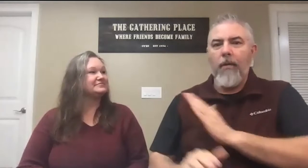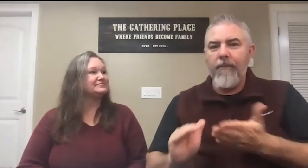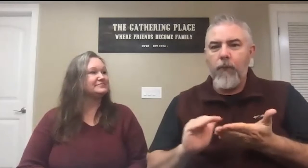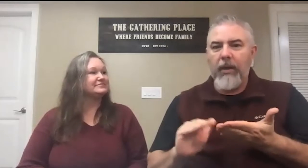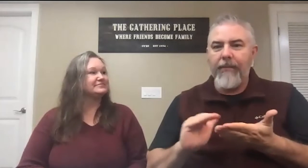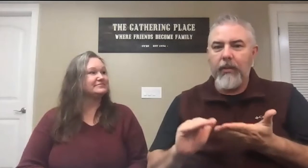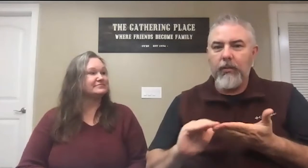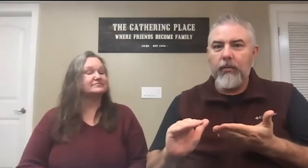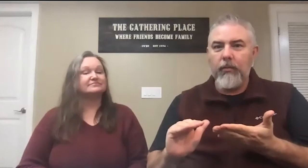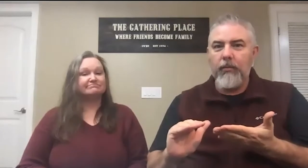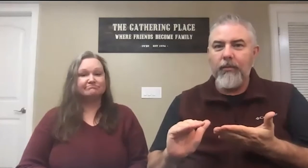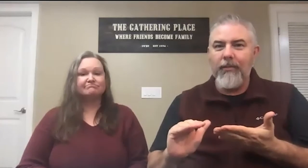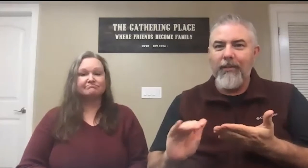I'm most thankful for her forgiveness.